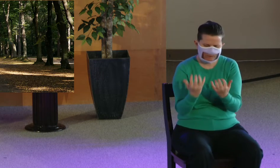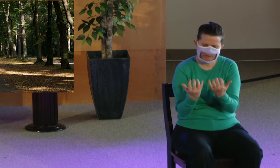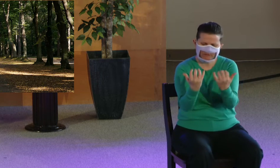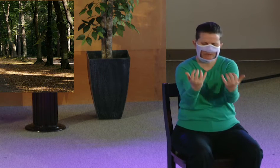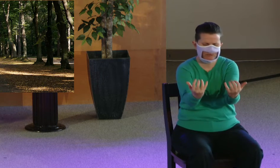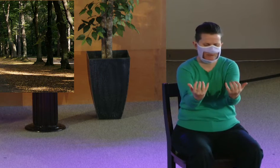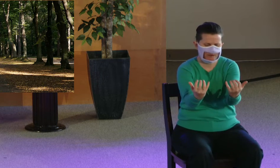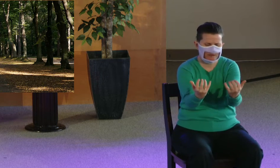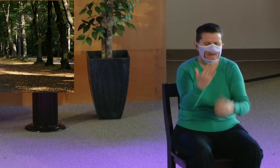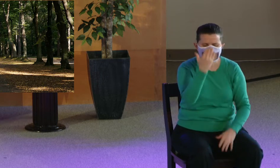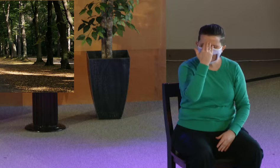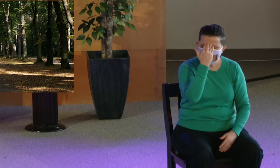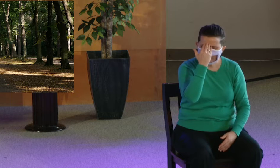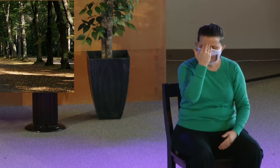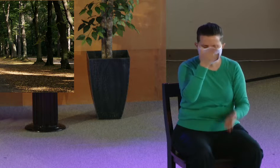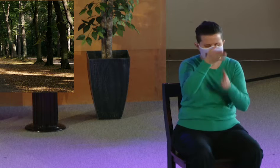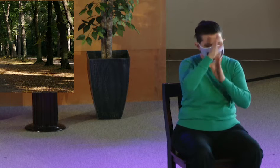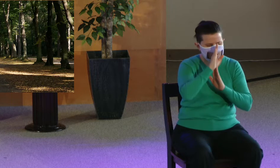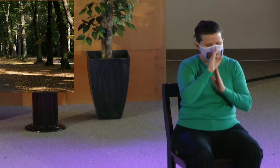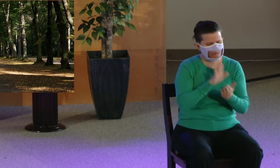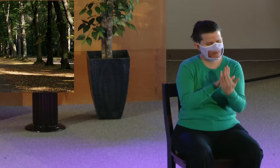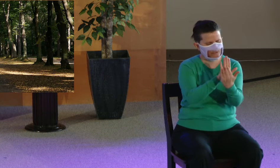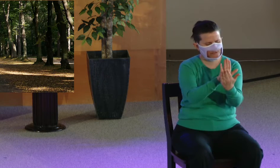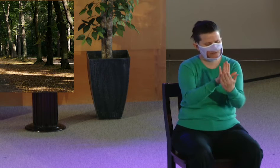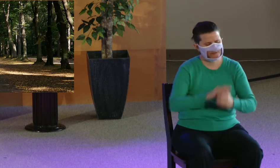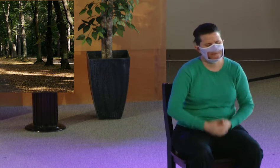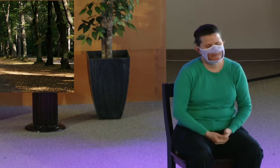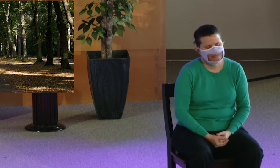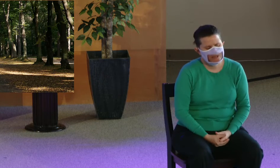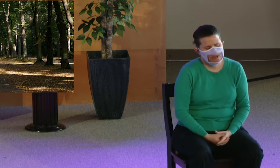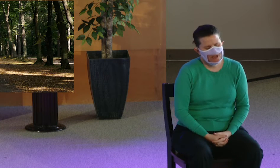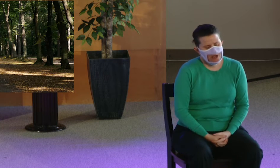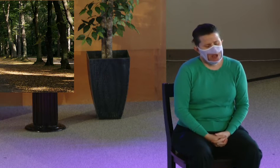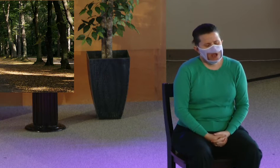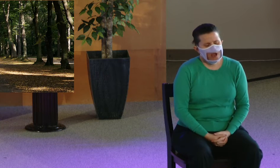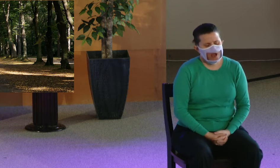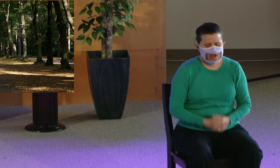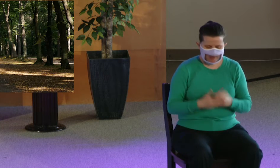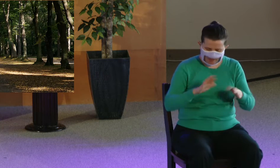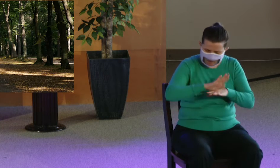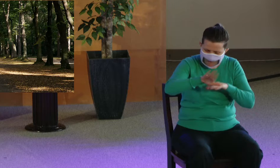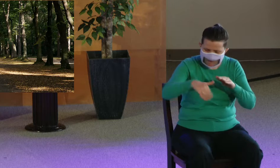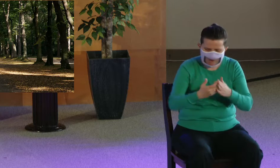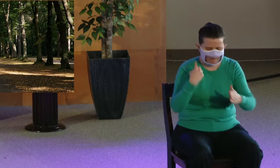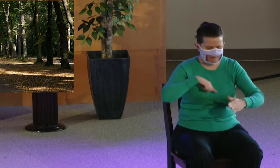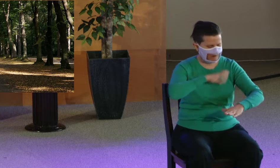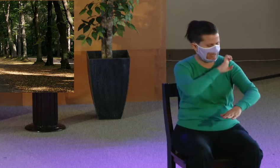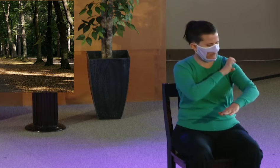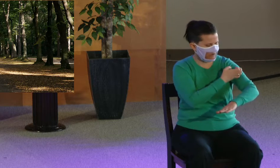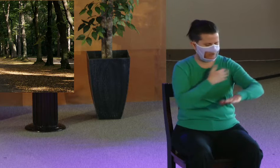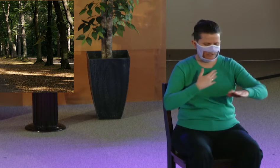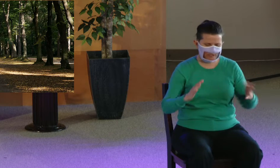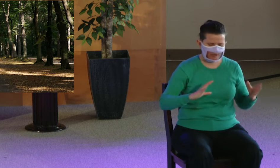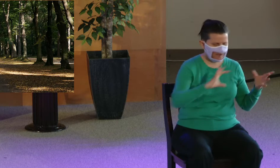And allow that loving energy to intertwine with everyone's energy in here.